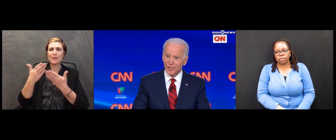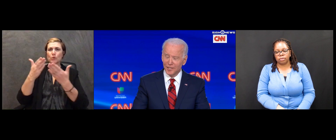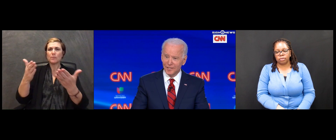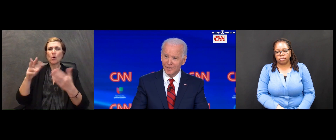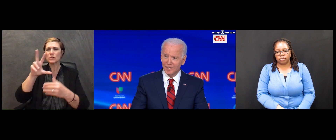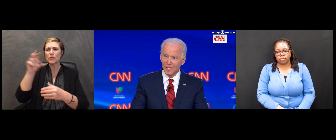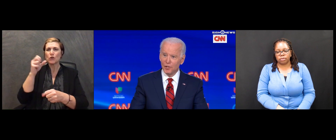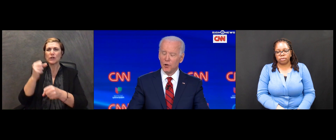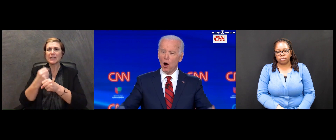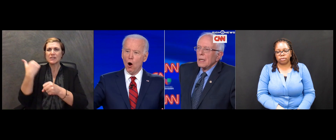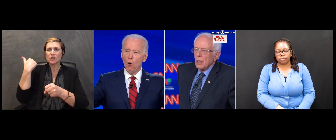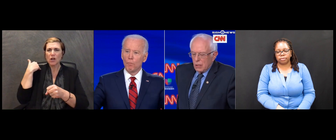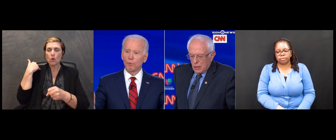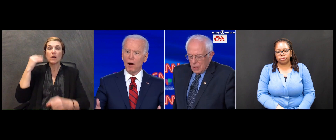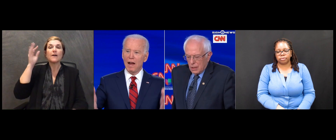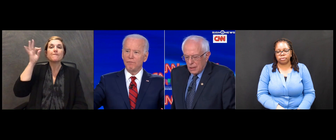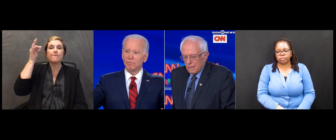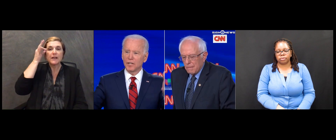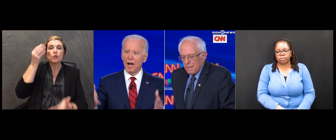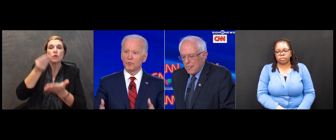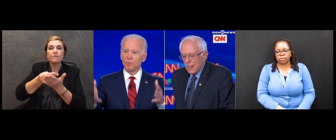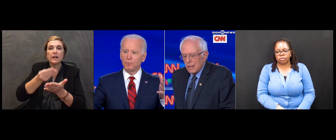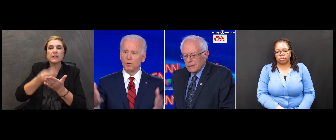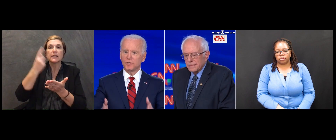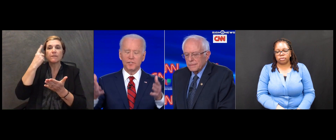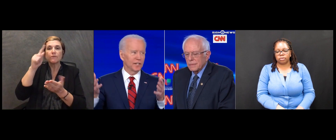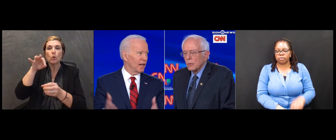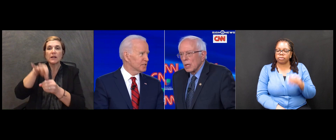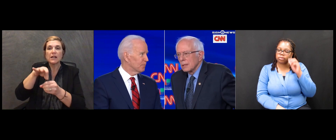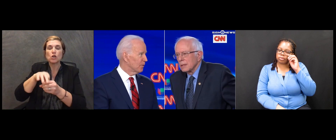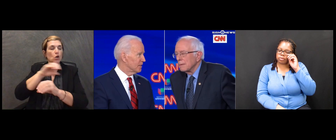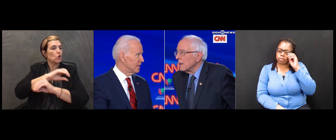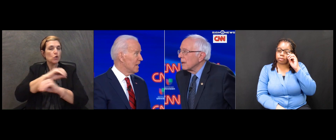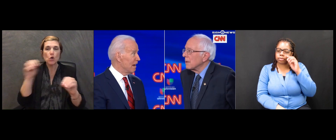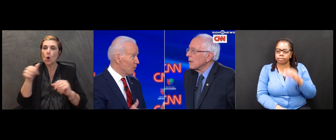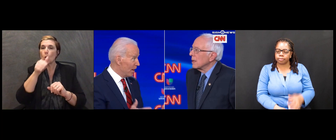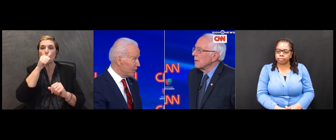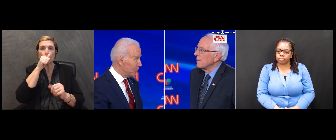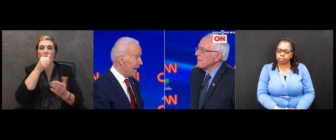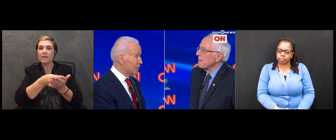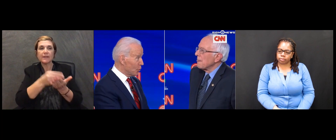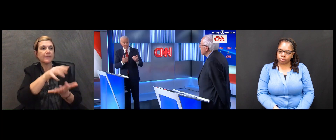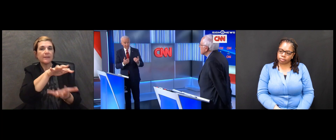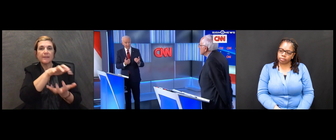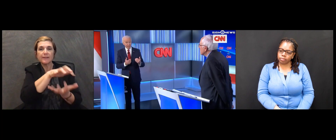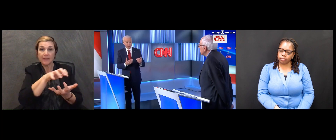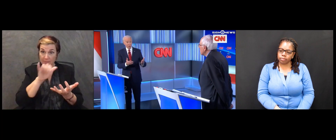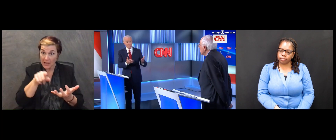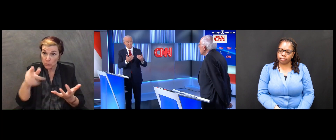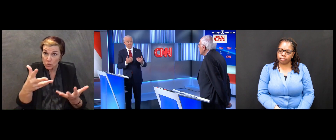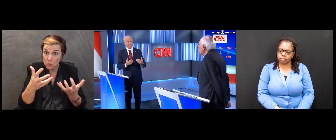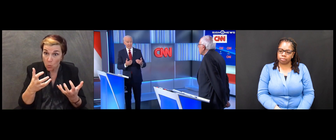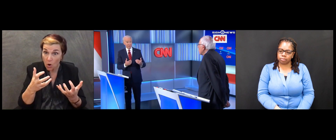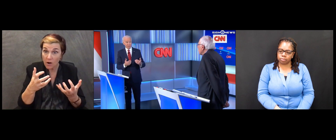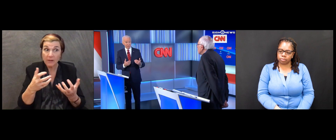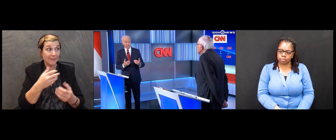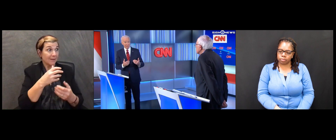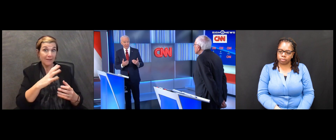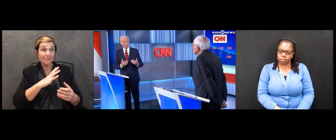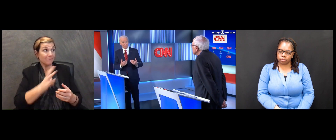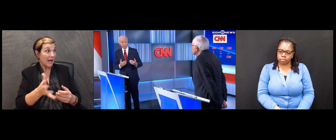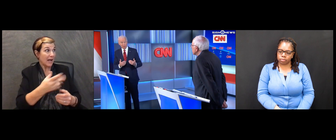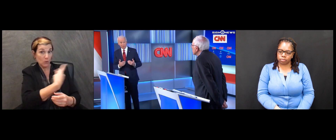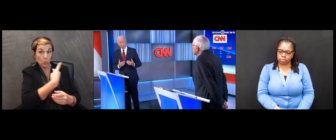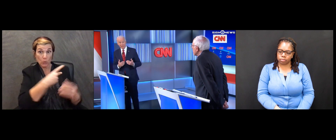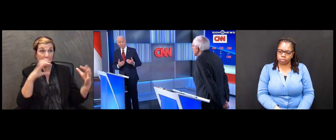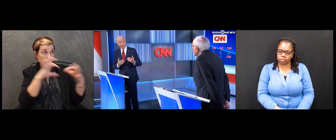all elections. No private contributions in the election process. If you want to do that, join me. Join me in my constitutional amendment